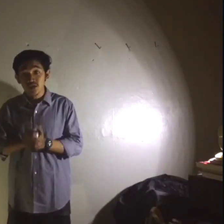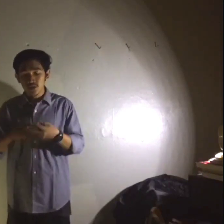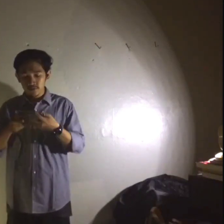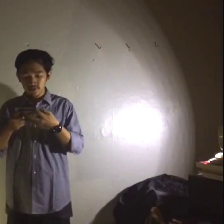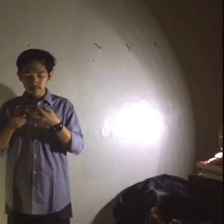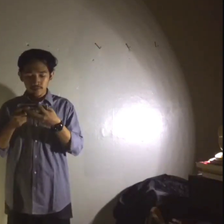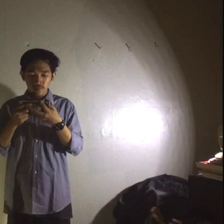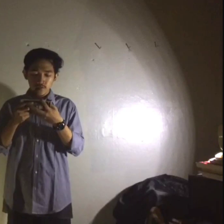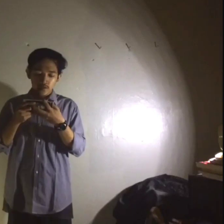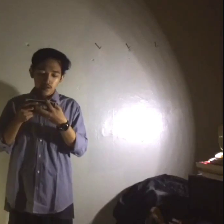speakers,